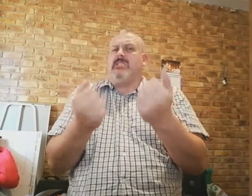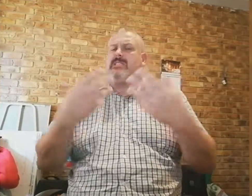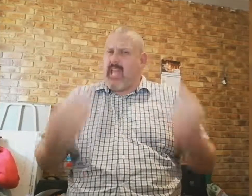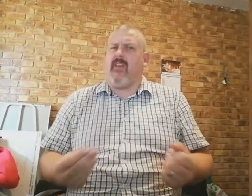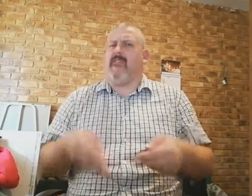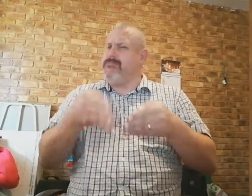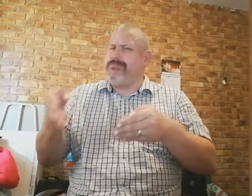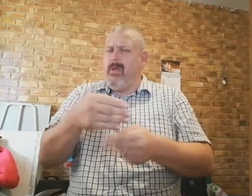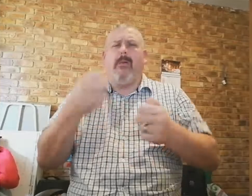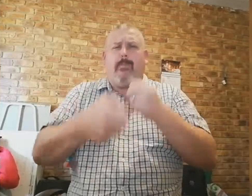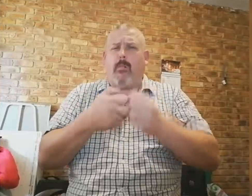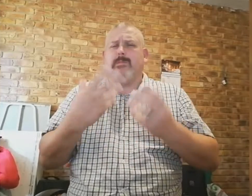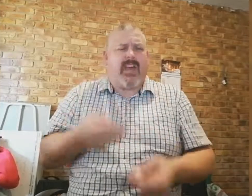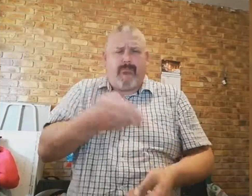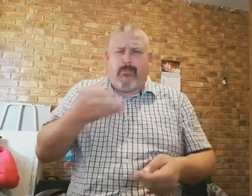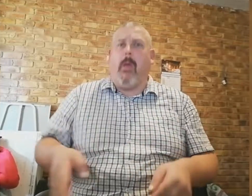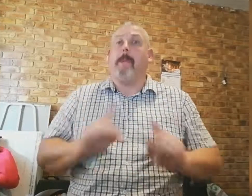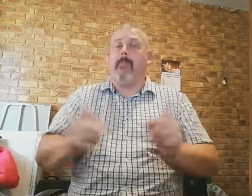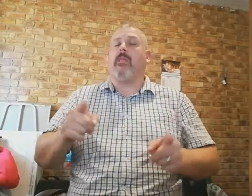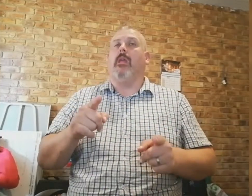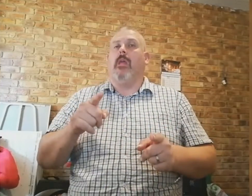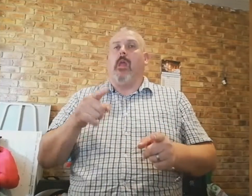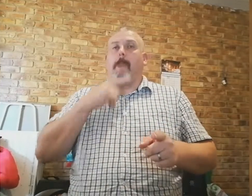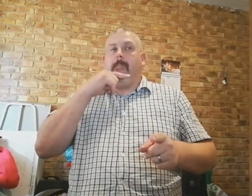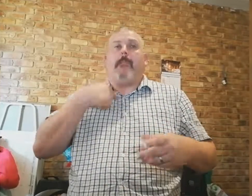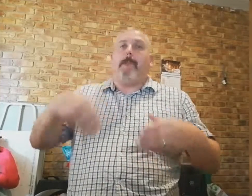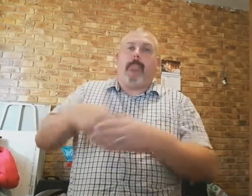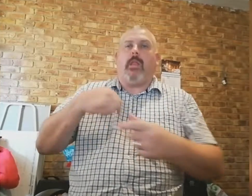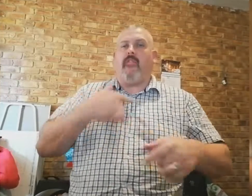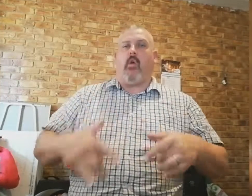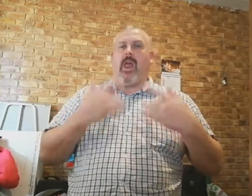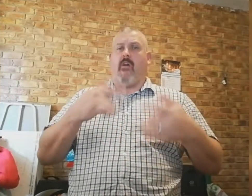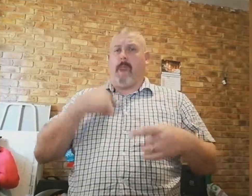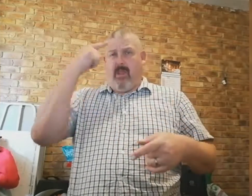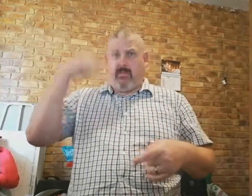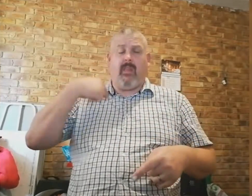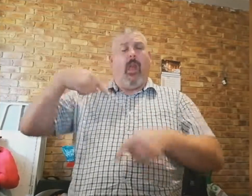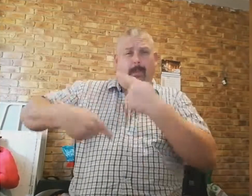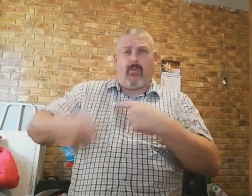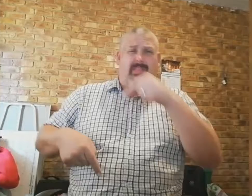challenges, have problems, but means part of our life. Think about